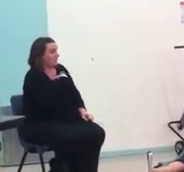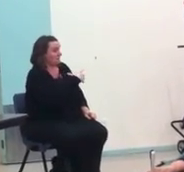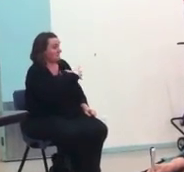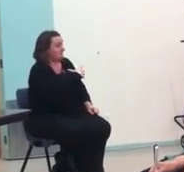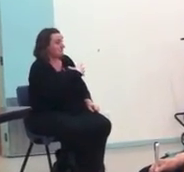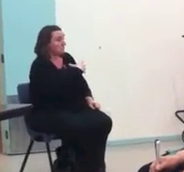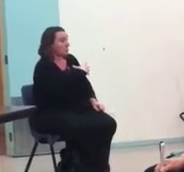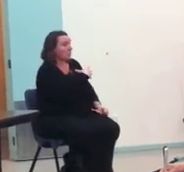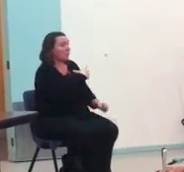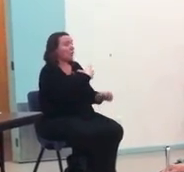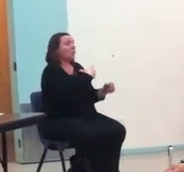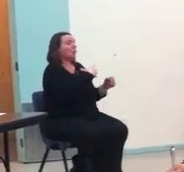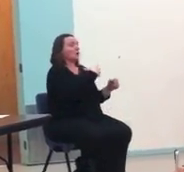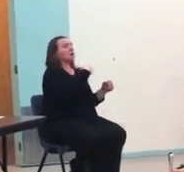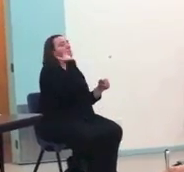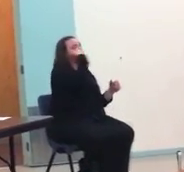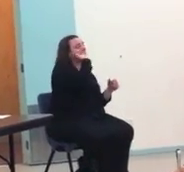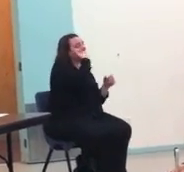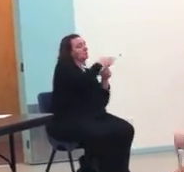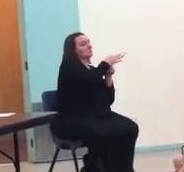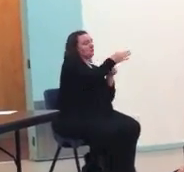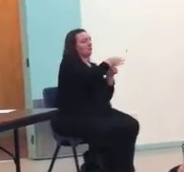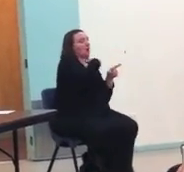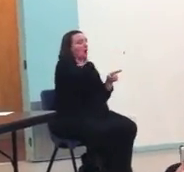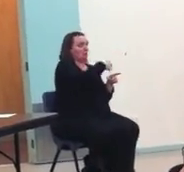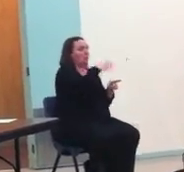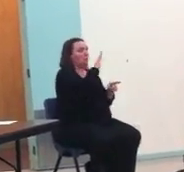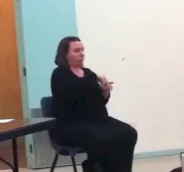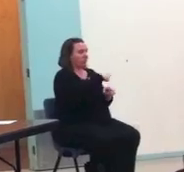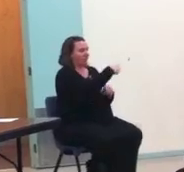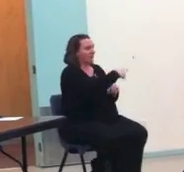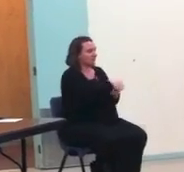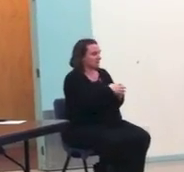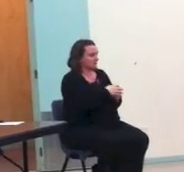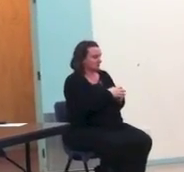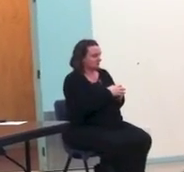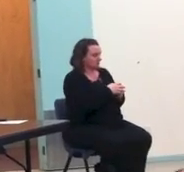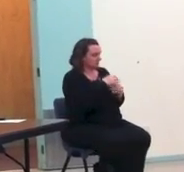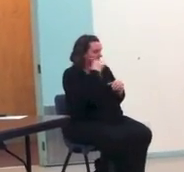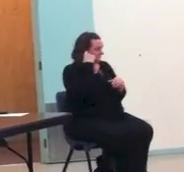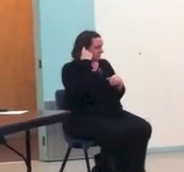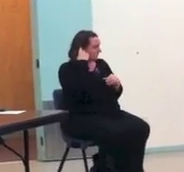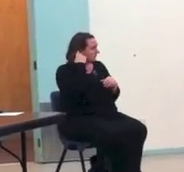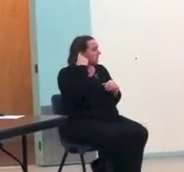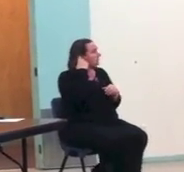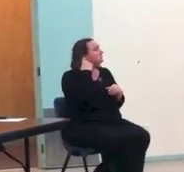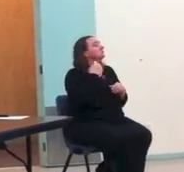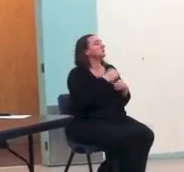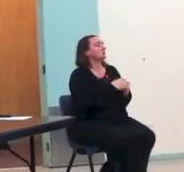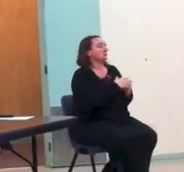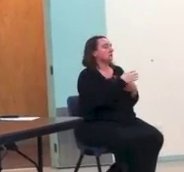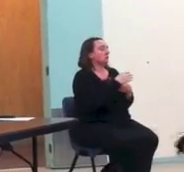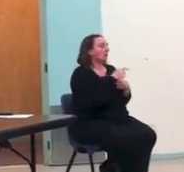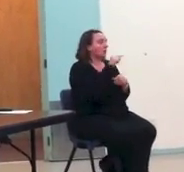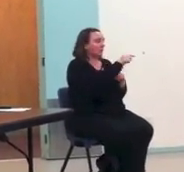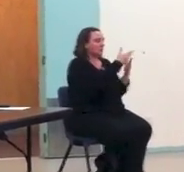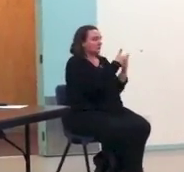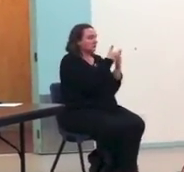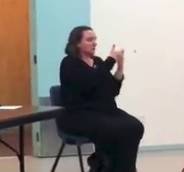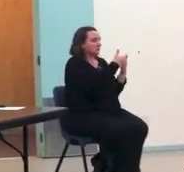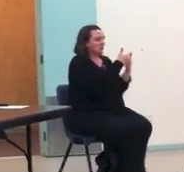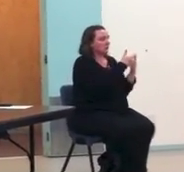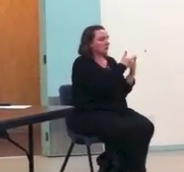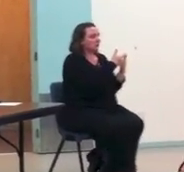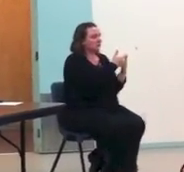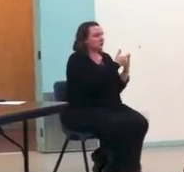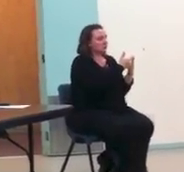some sectors, such as Maori and Pacific Islands. Overseas in Australia, they've done an in-depth study, and